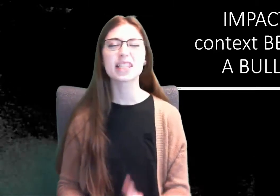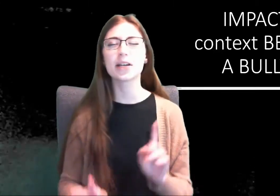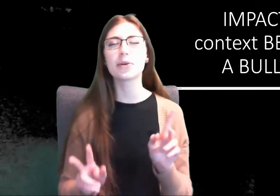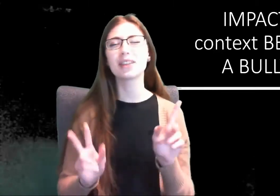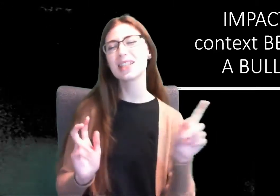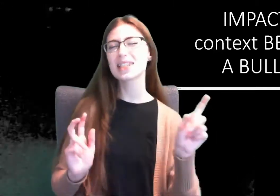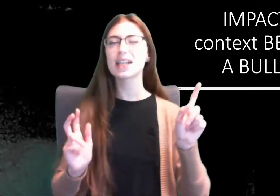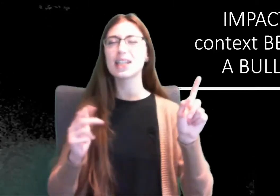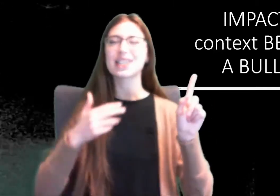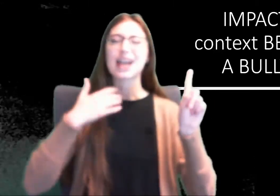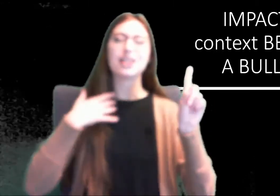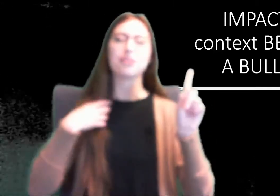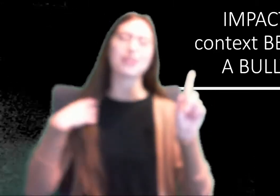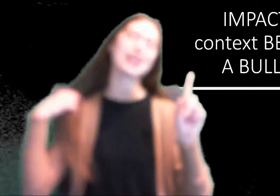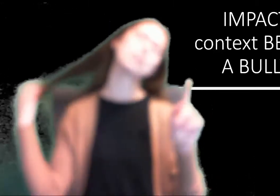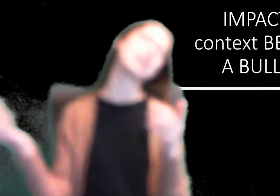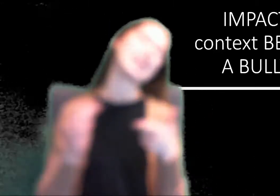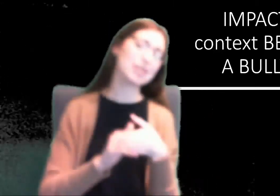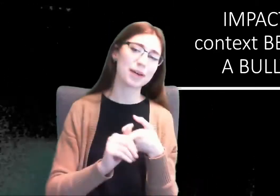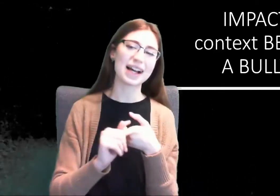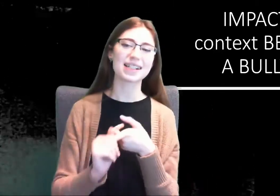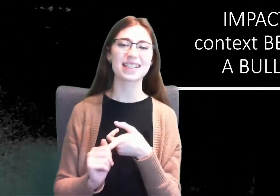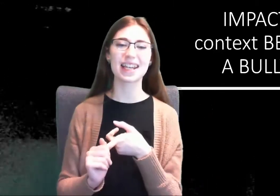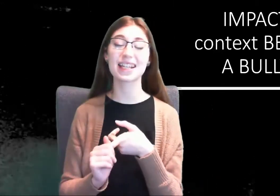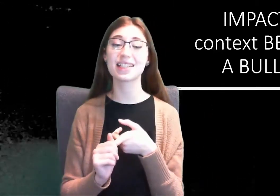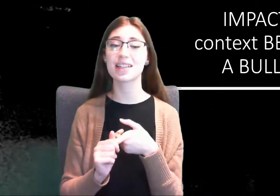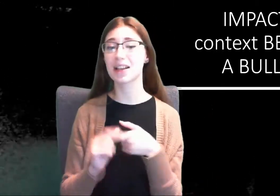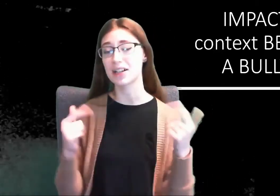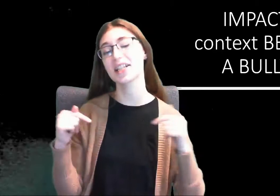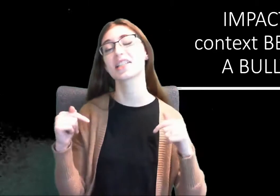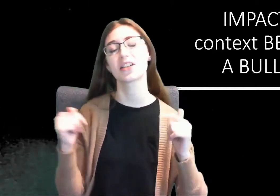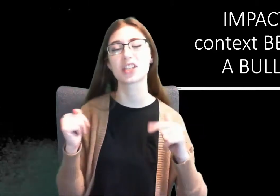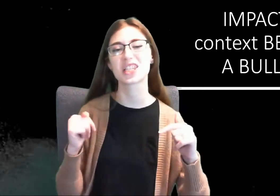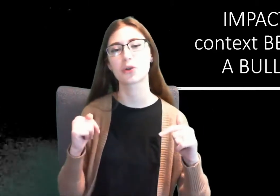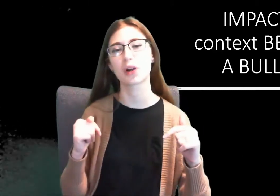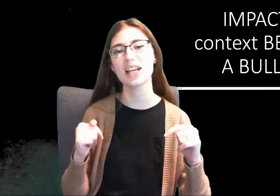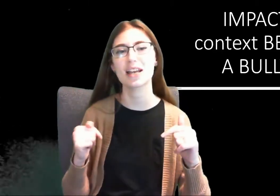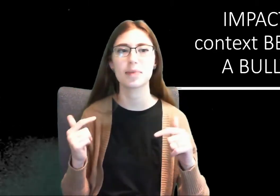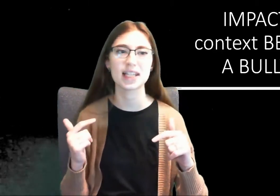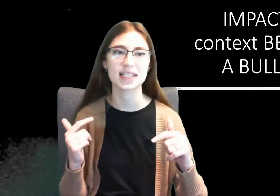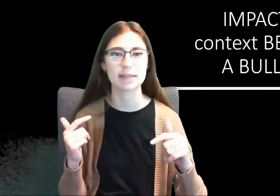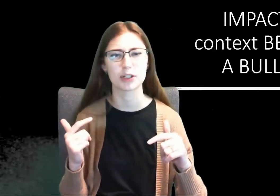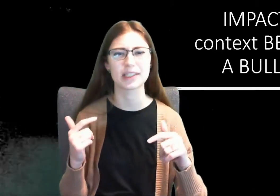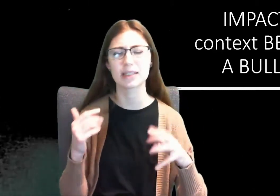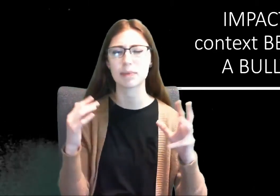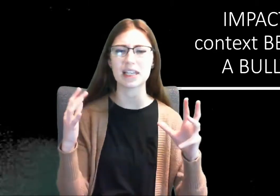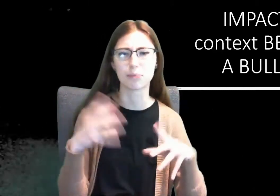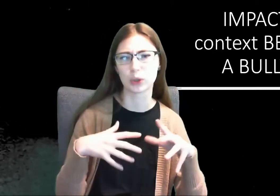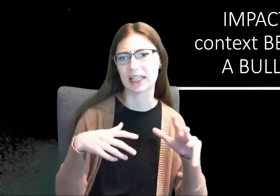So this sign is it could be an impact. In the context of this story, it means the person's being a bully,